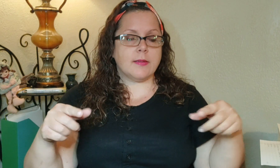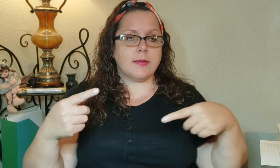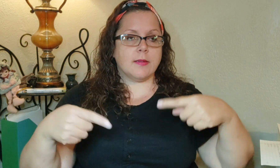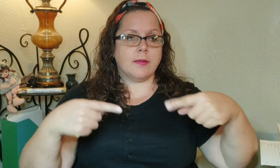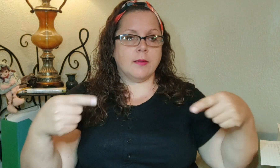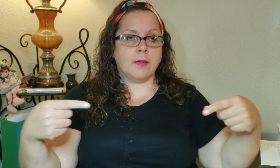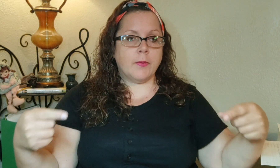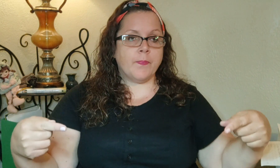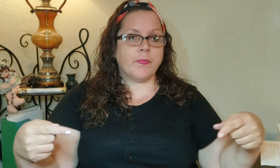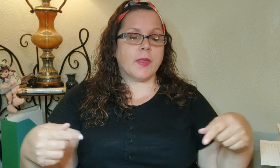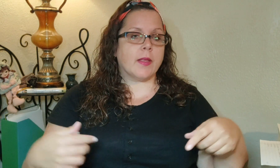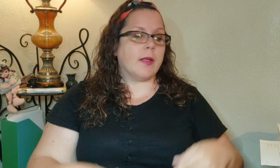sentence,